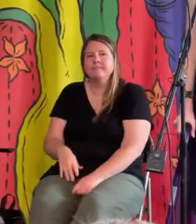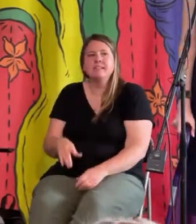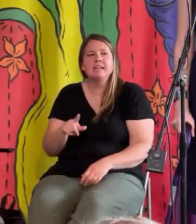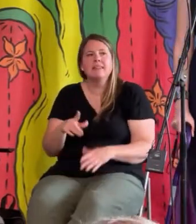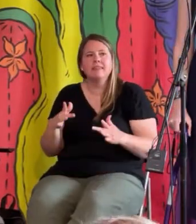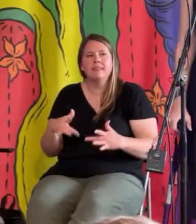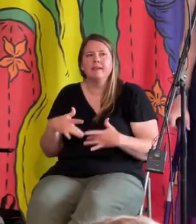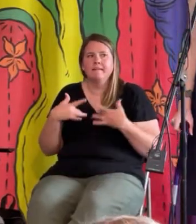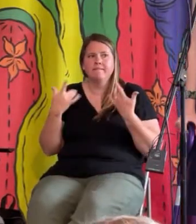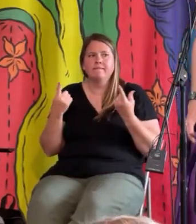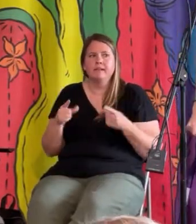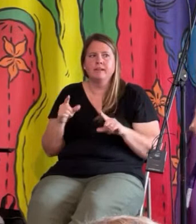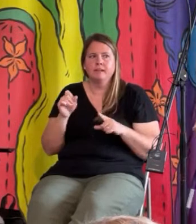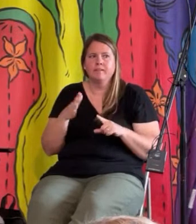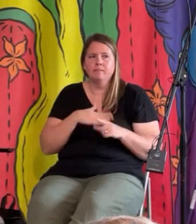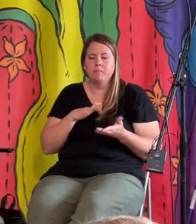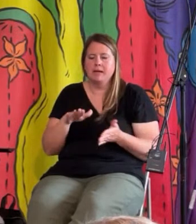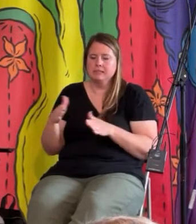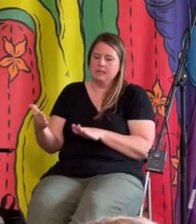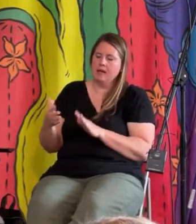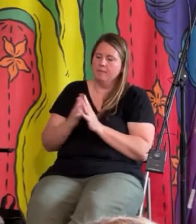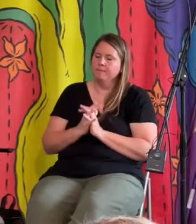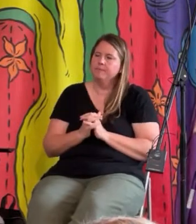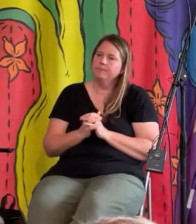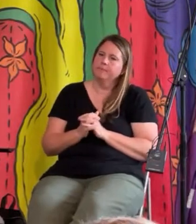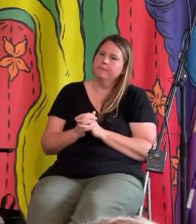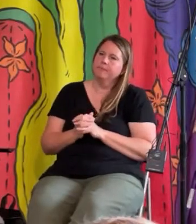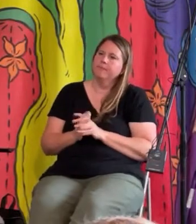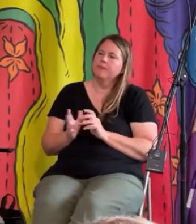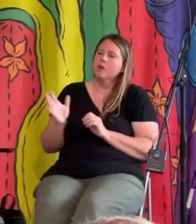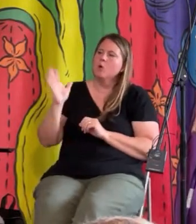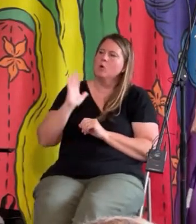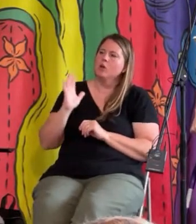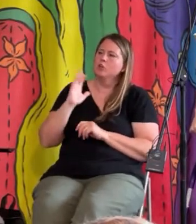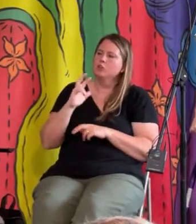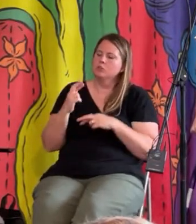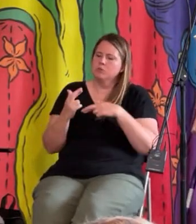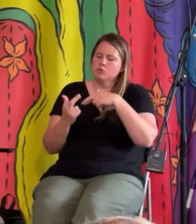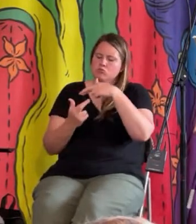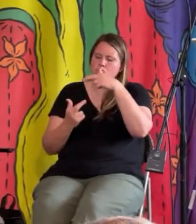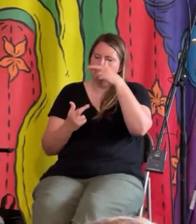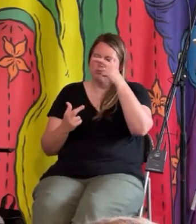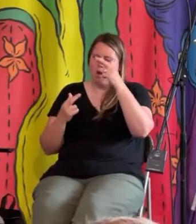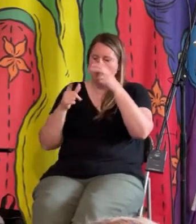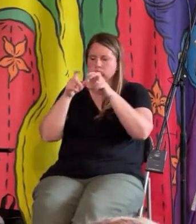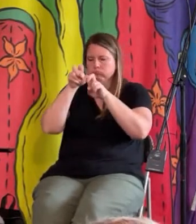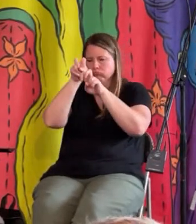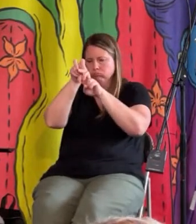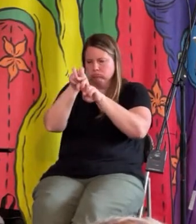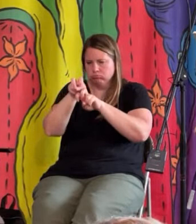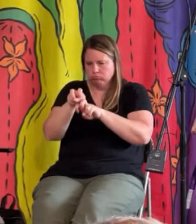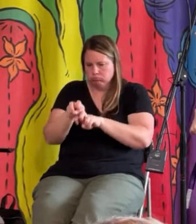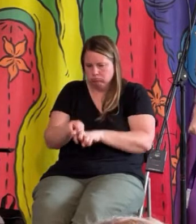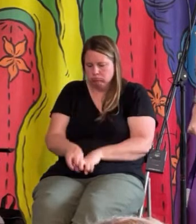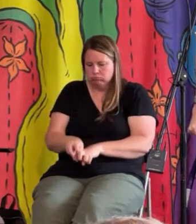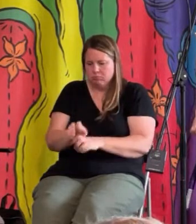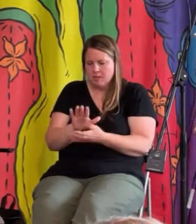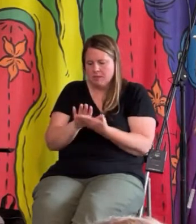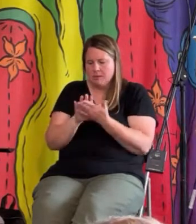death, what used to be a rope descending my vertebrae to the basement of my spine grows